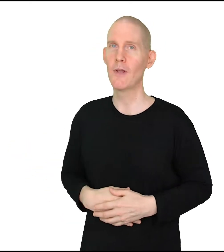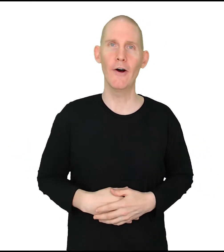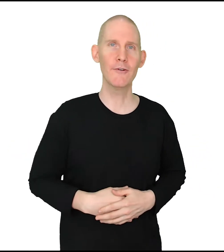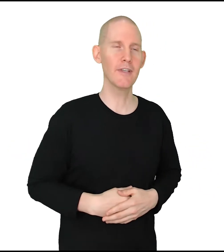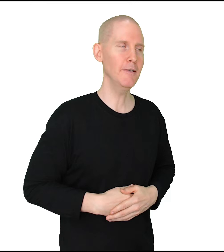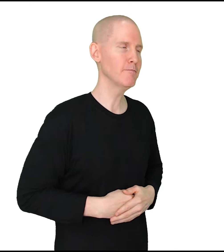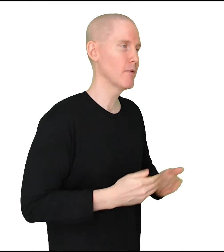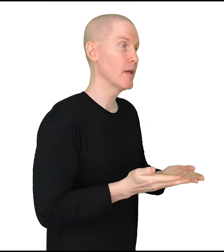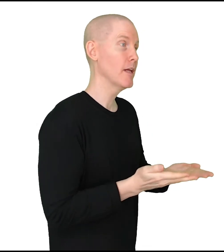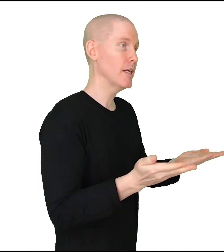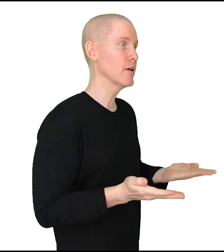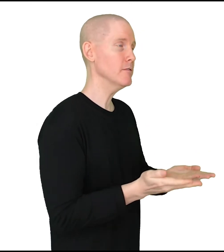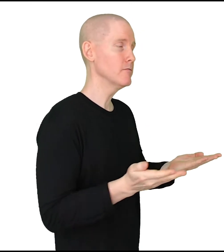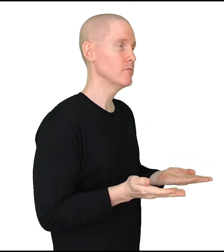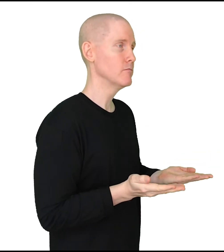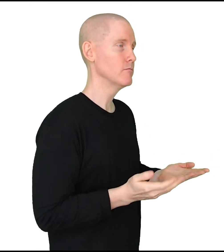Other side, here.